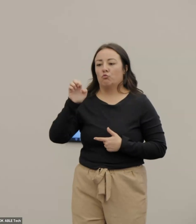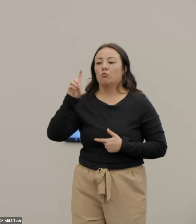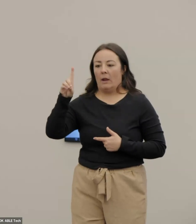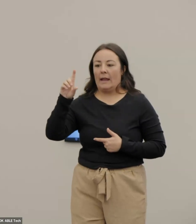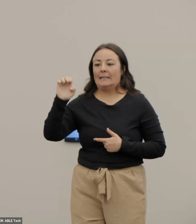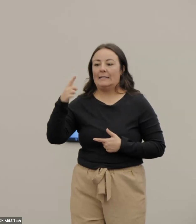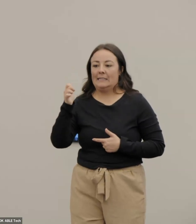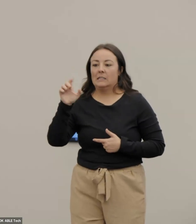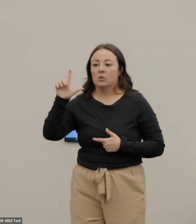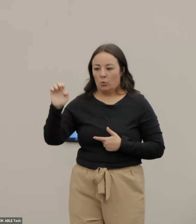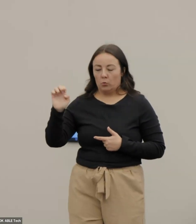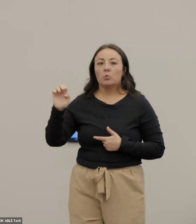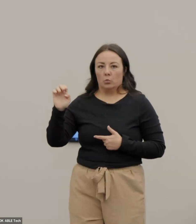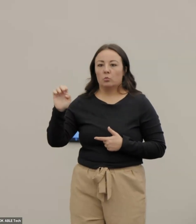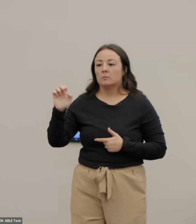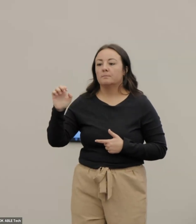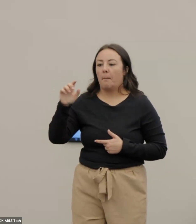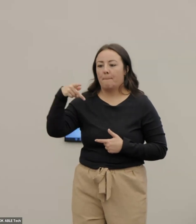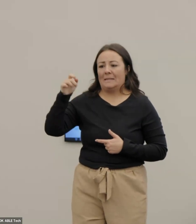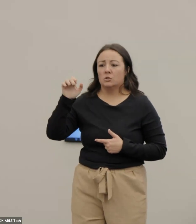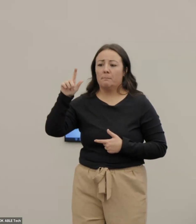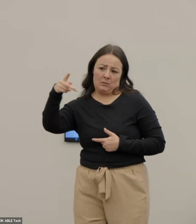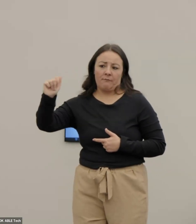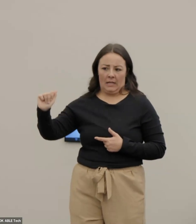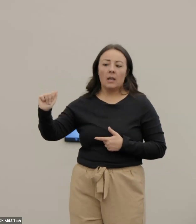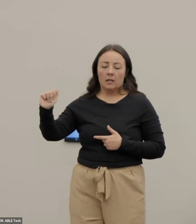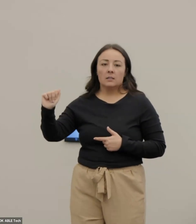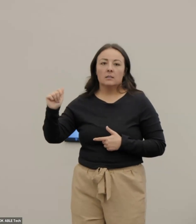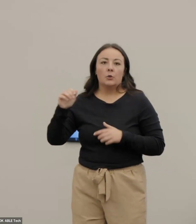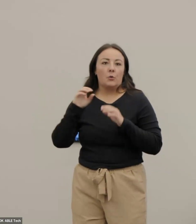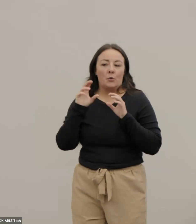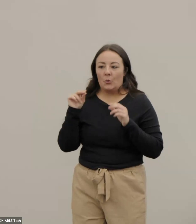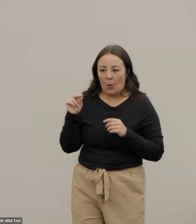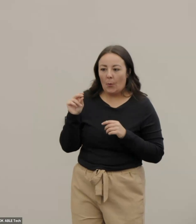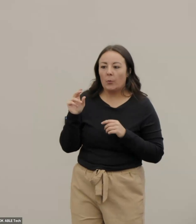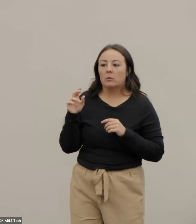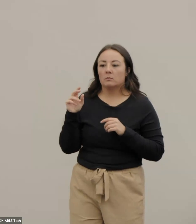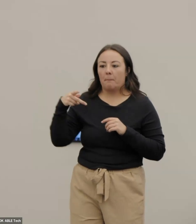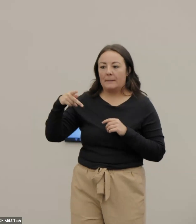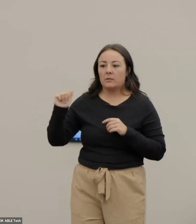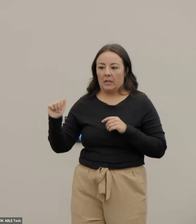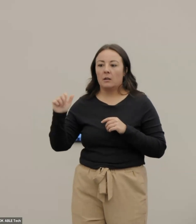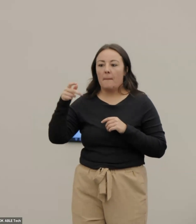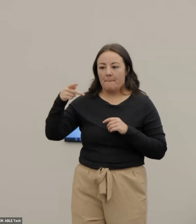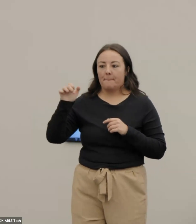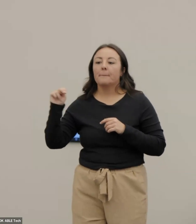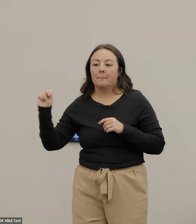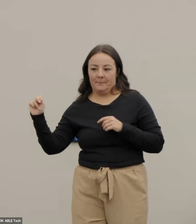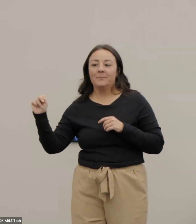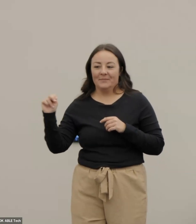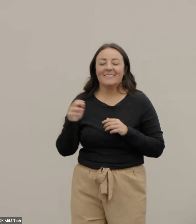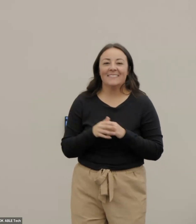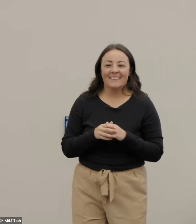played Monopoly, you know the Reading Railroad. No, it's not the Reading Railroad. If any of you thought that, it's the